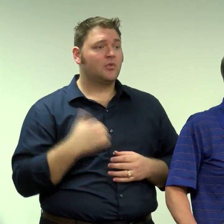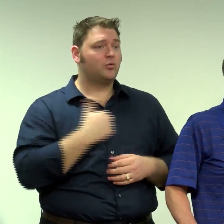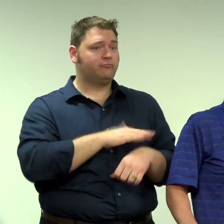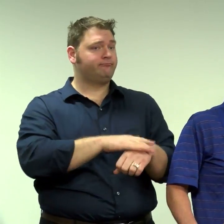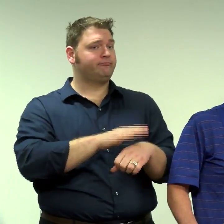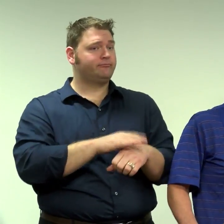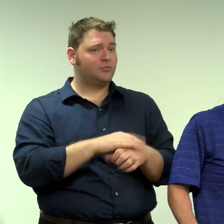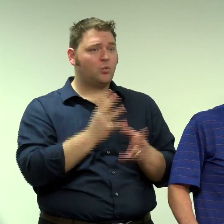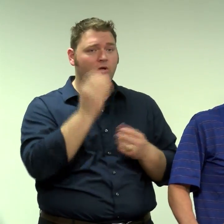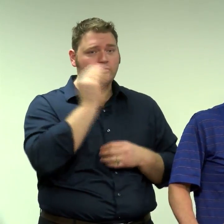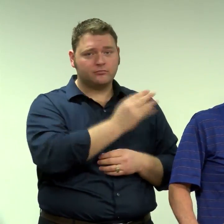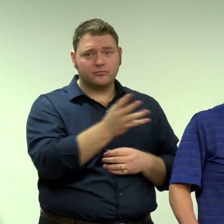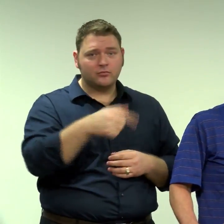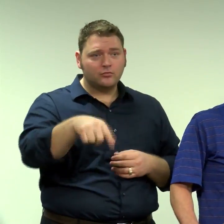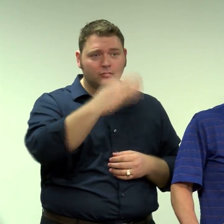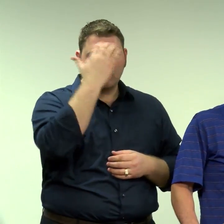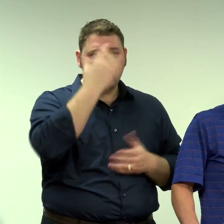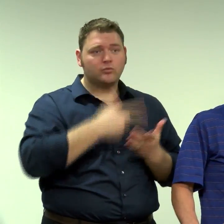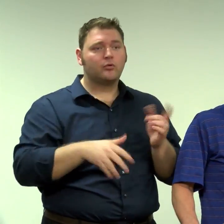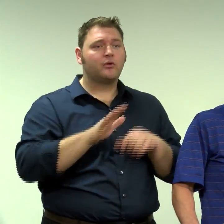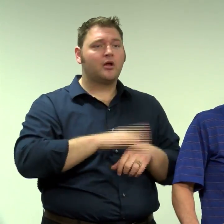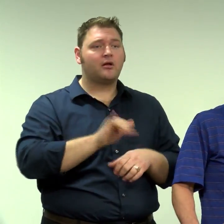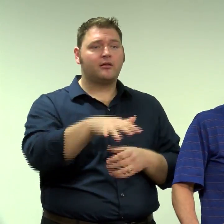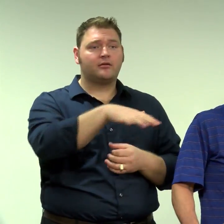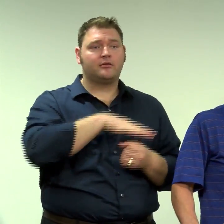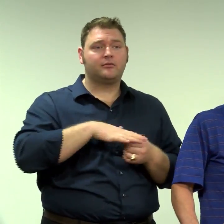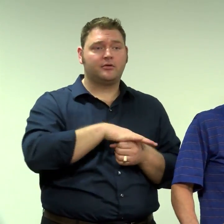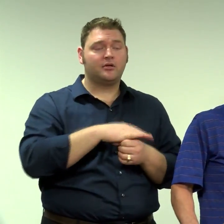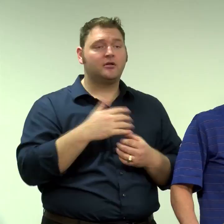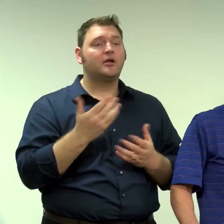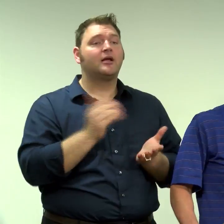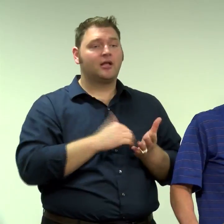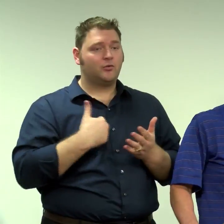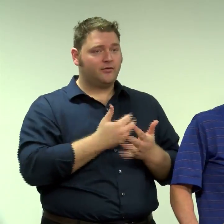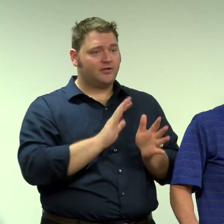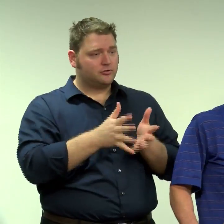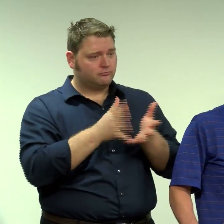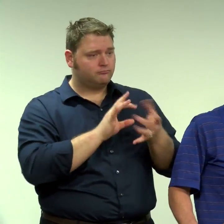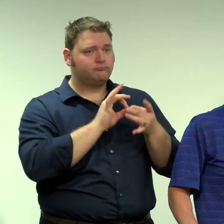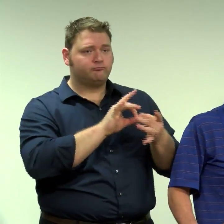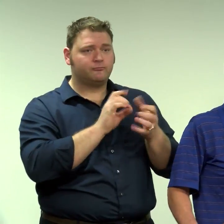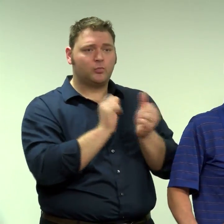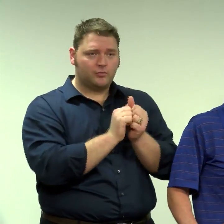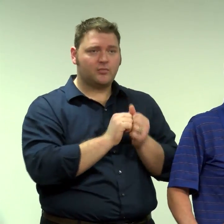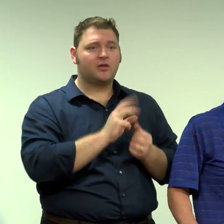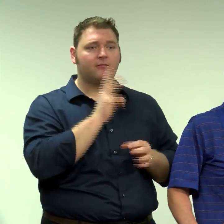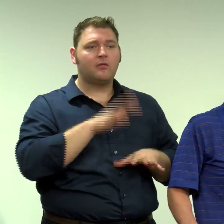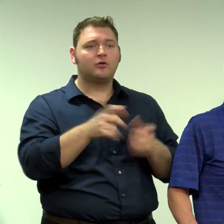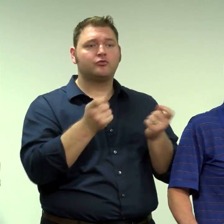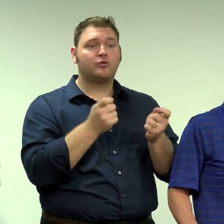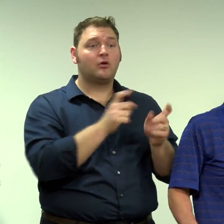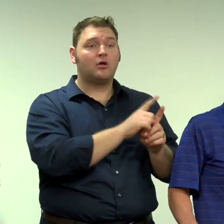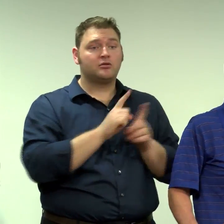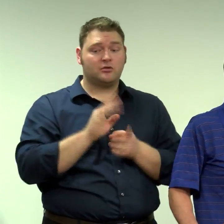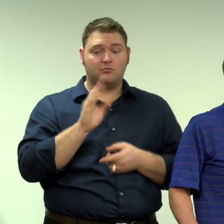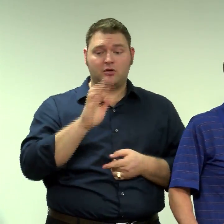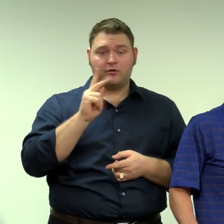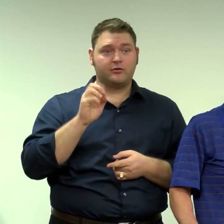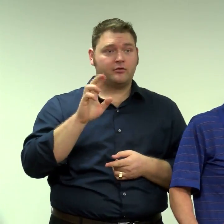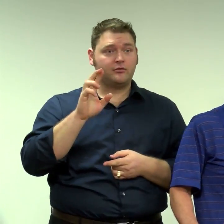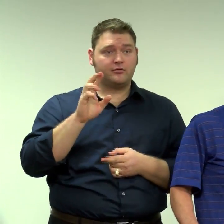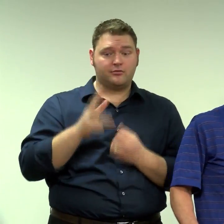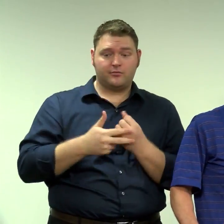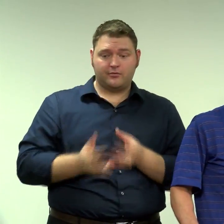area. And so, again, we're in close contact with flood control, and also we've been advised also that Barker Reservoir will have